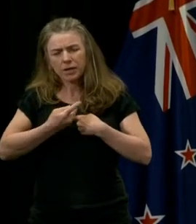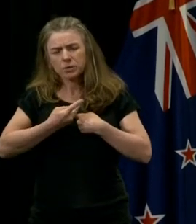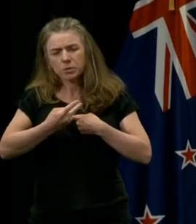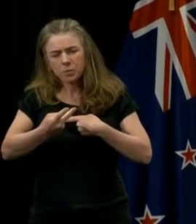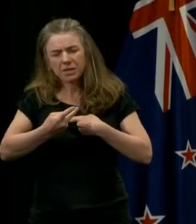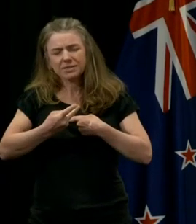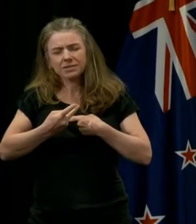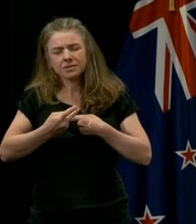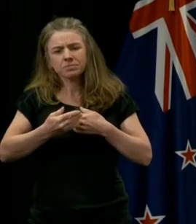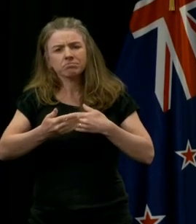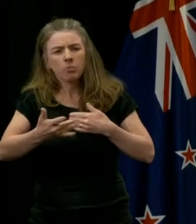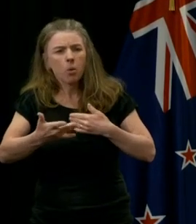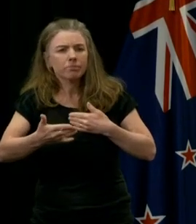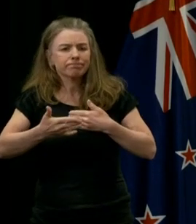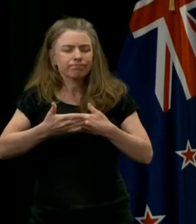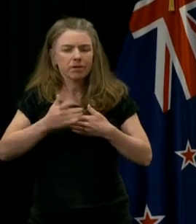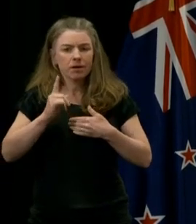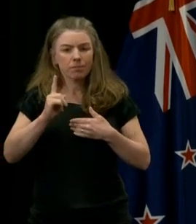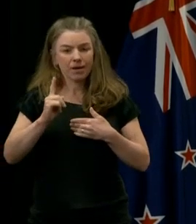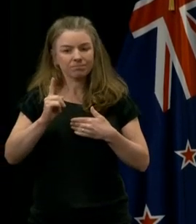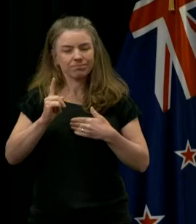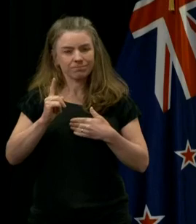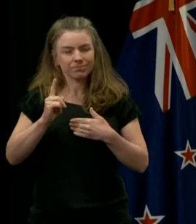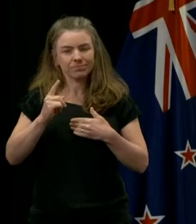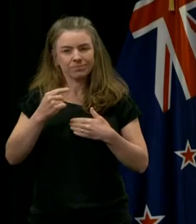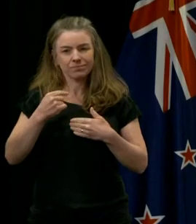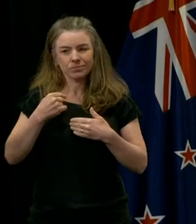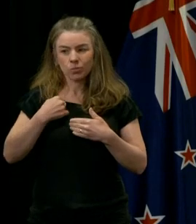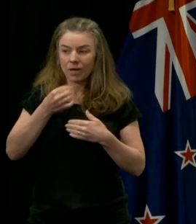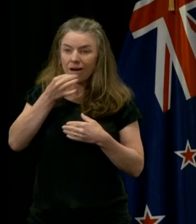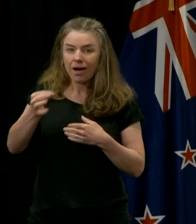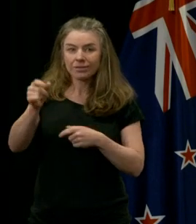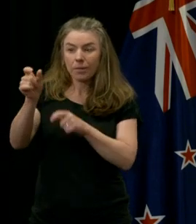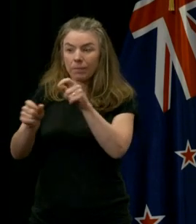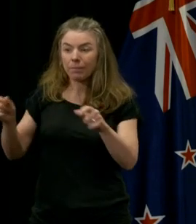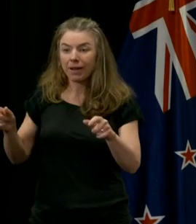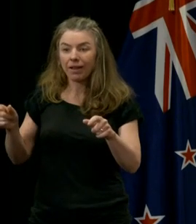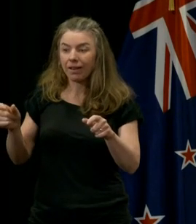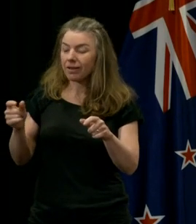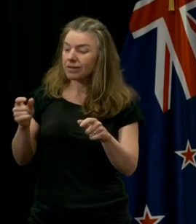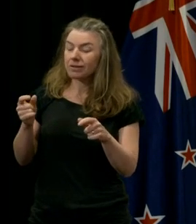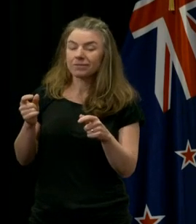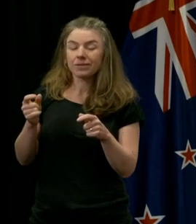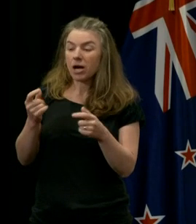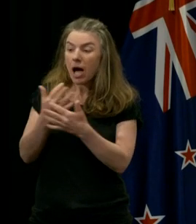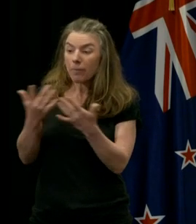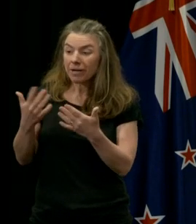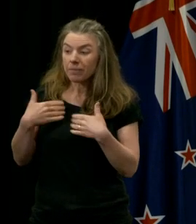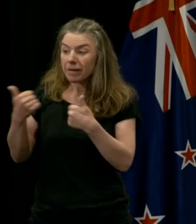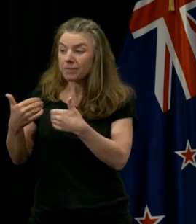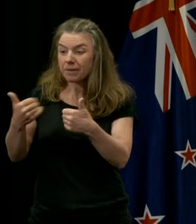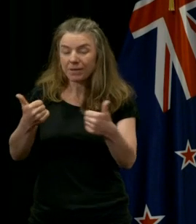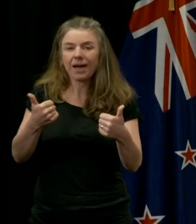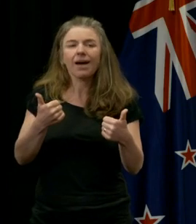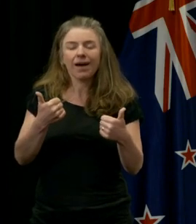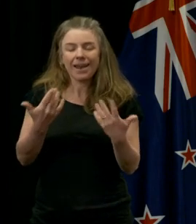have an official protocol around declaring individuals to have fully recovered, and we will start reporting on that. So I